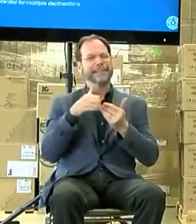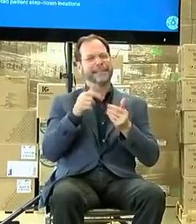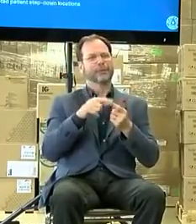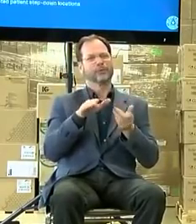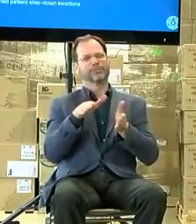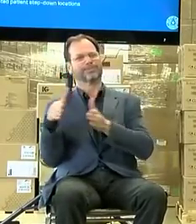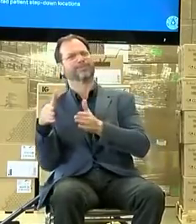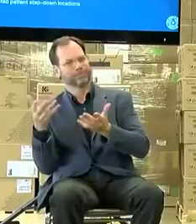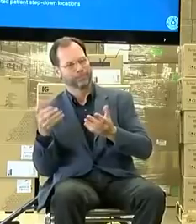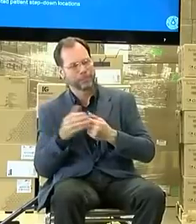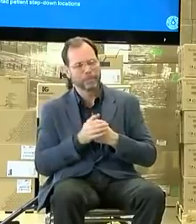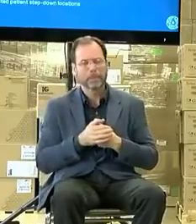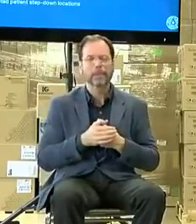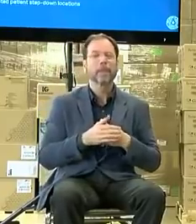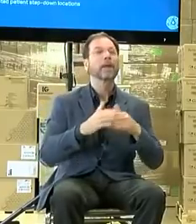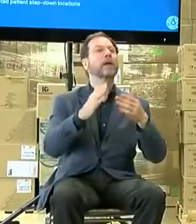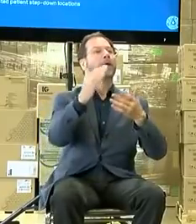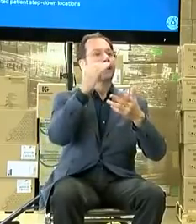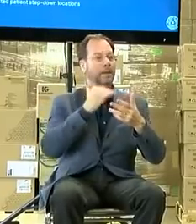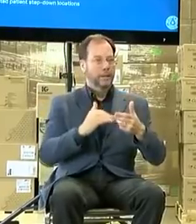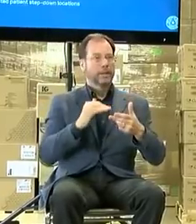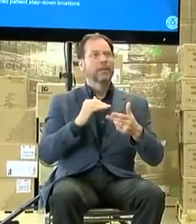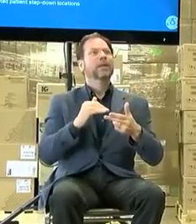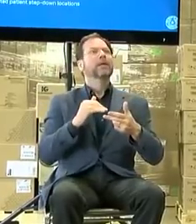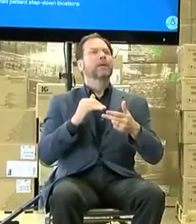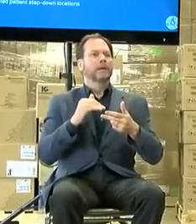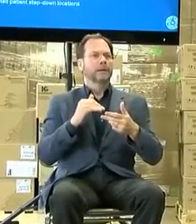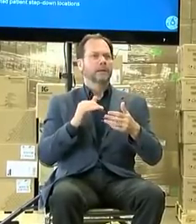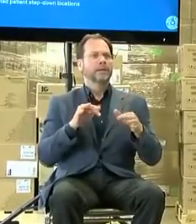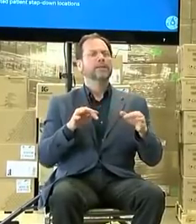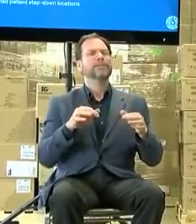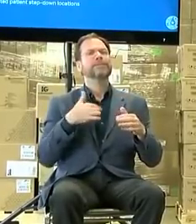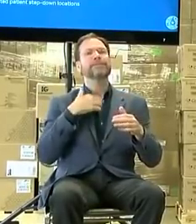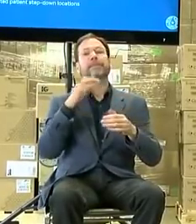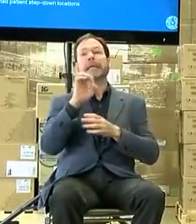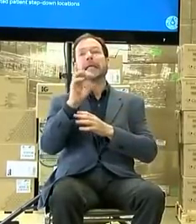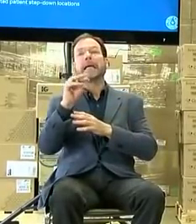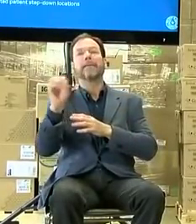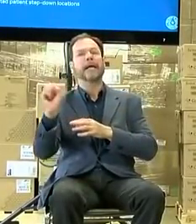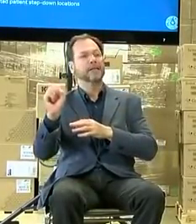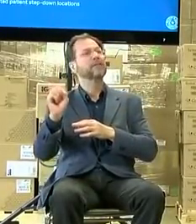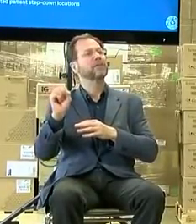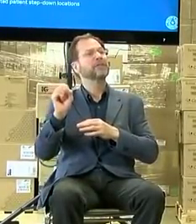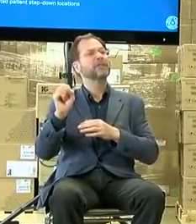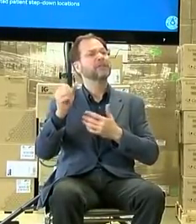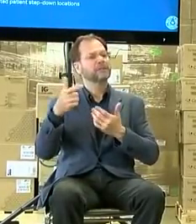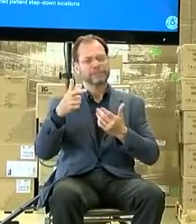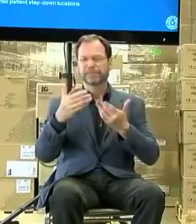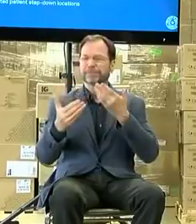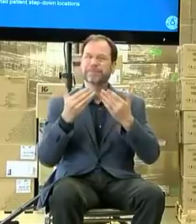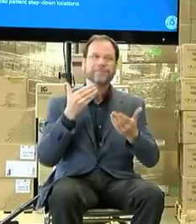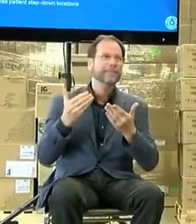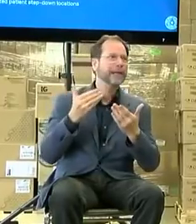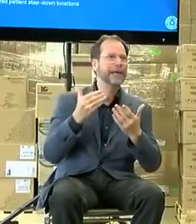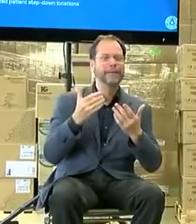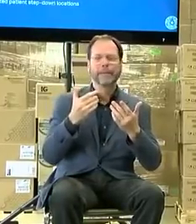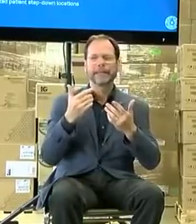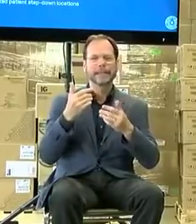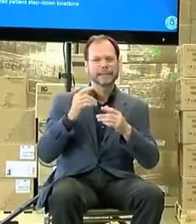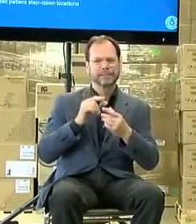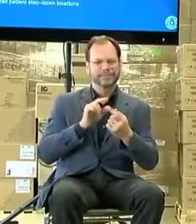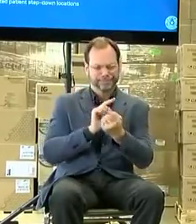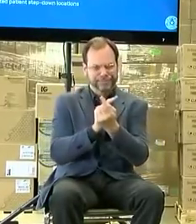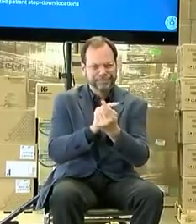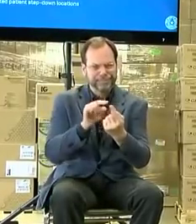COVID-19. We also had as a priority facilities and EMS personnel that may encounter suspected cases